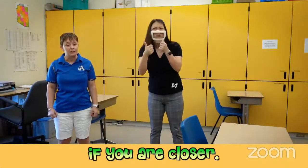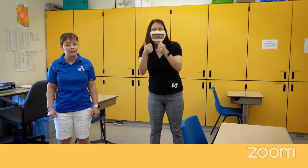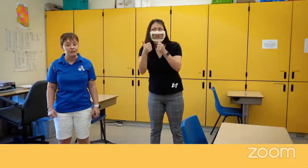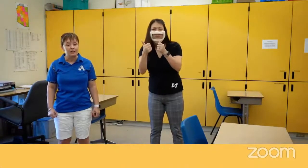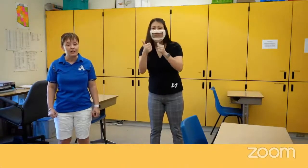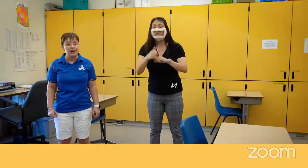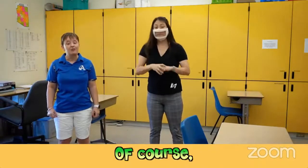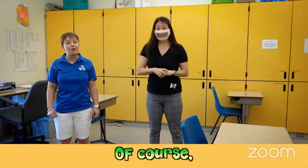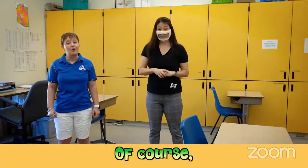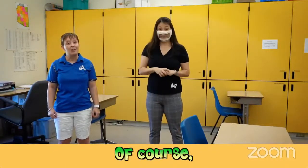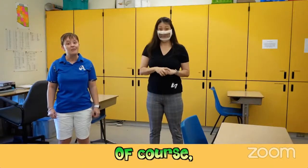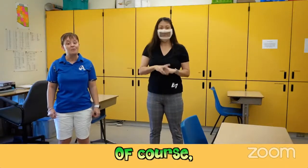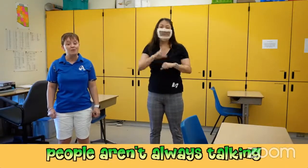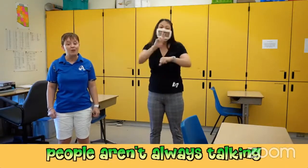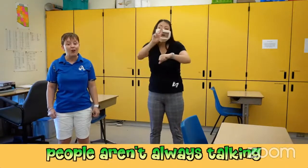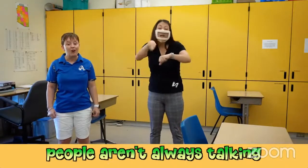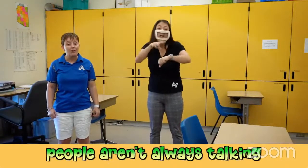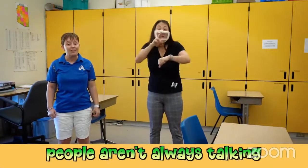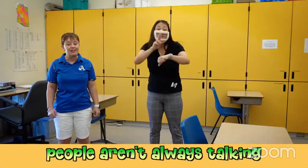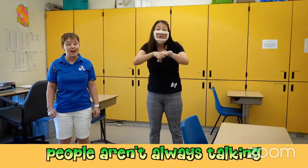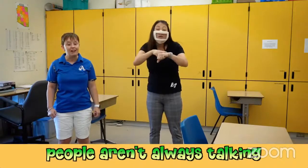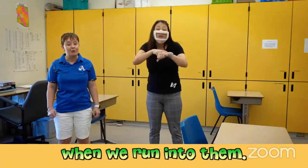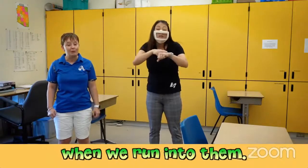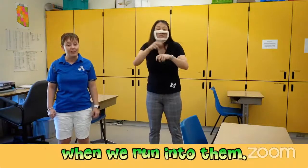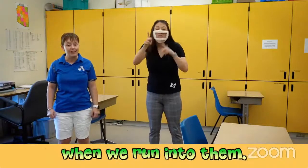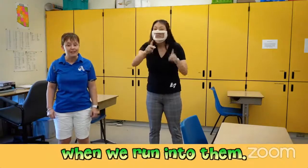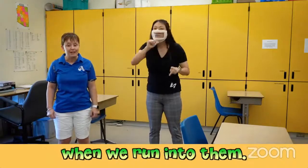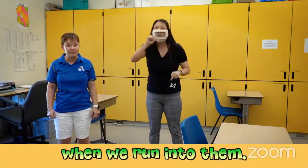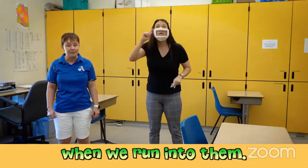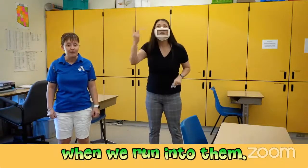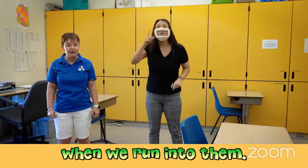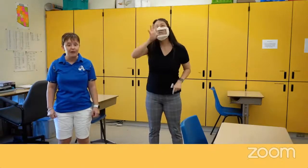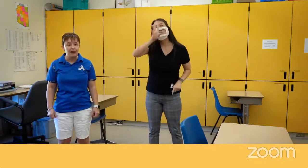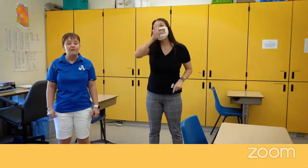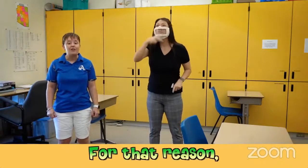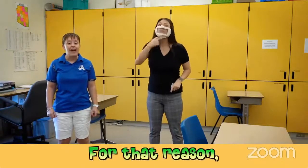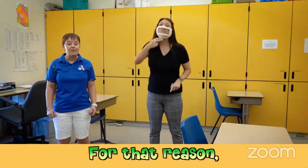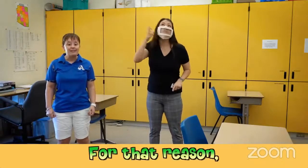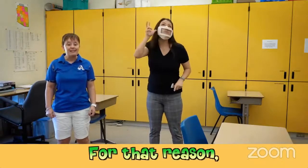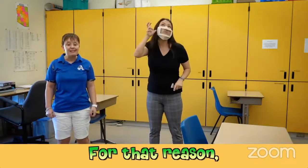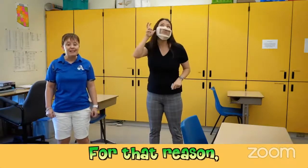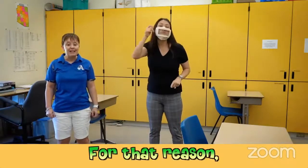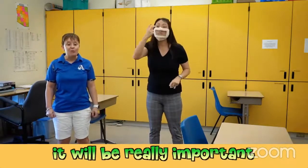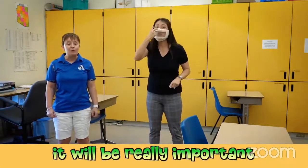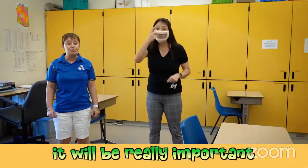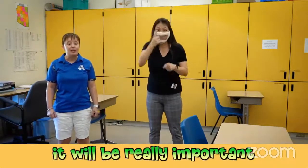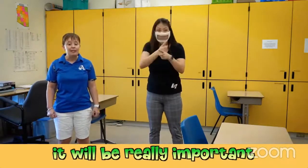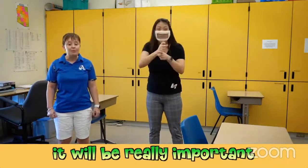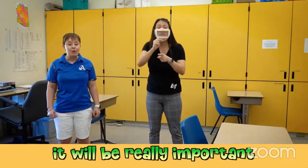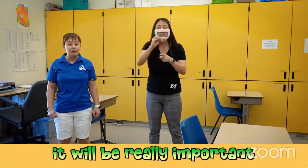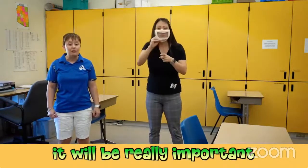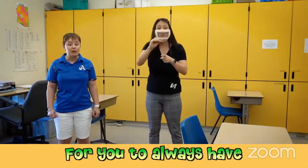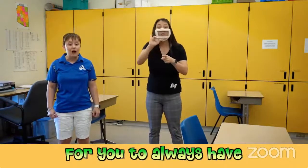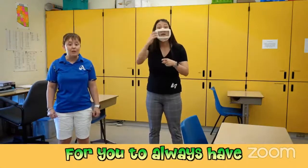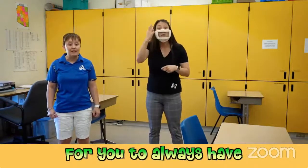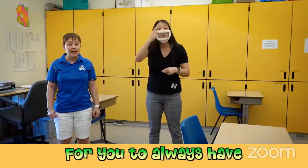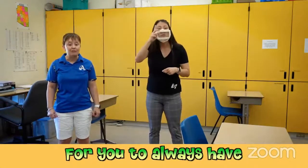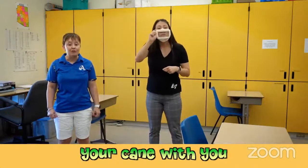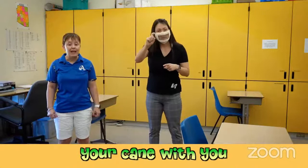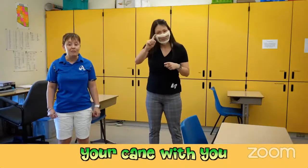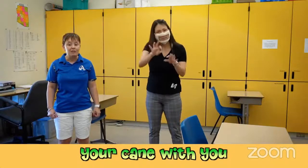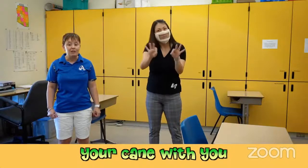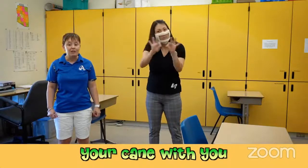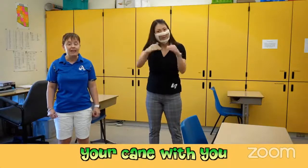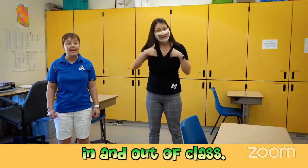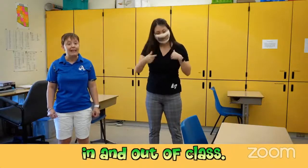closer. Of course, people aren't always talking when we run into them. For that reason, it'll be really important for you to always